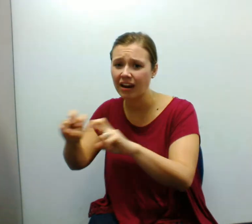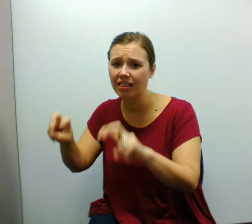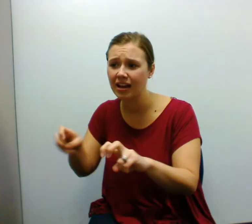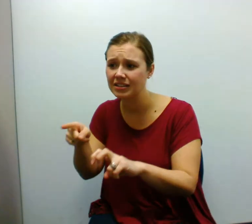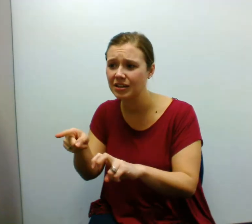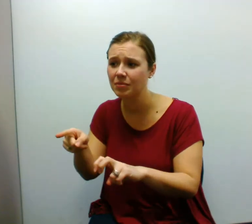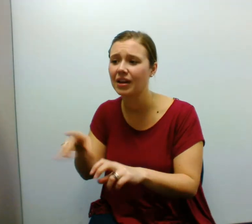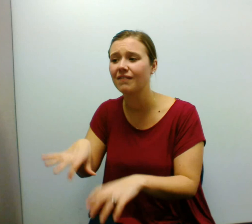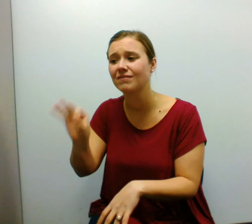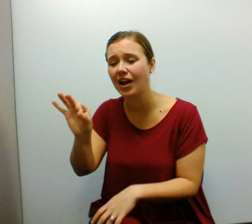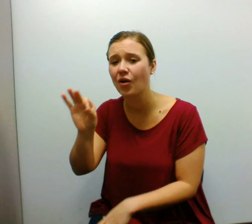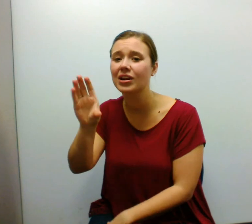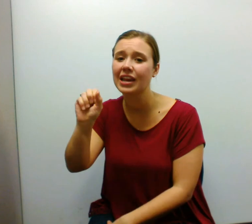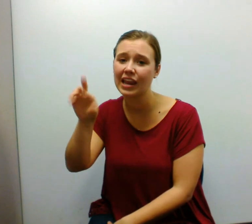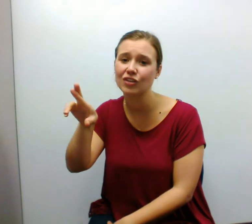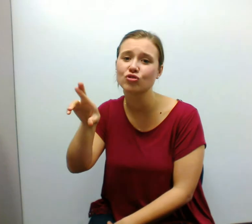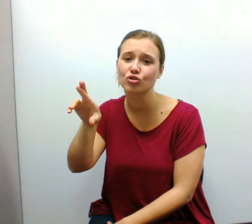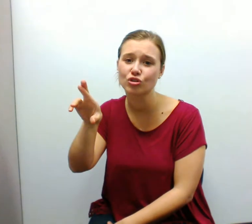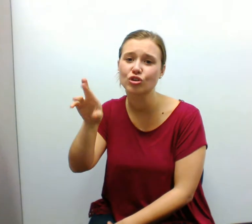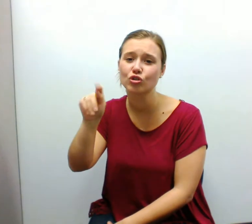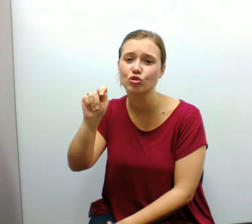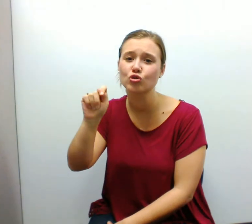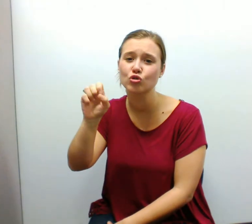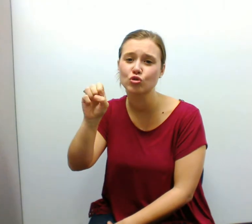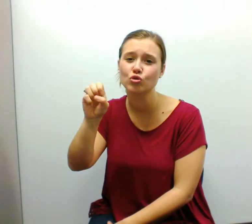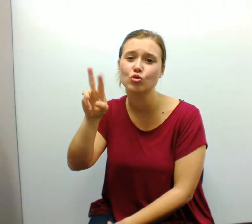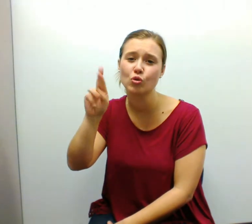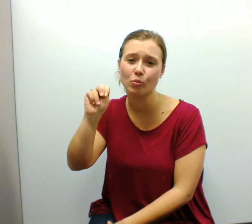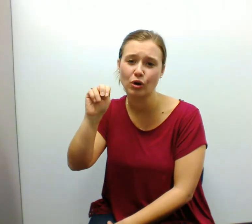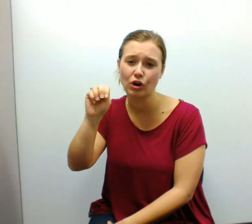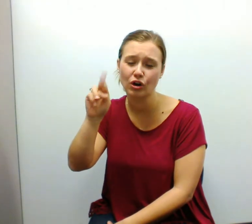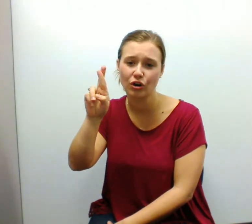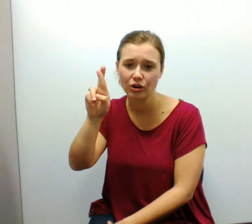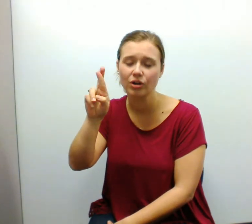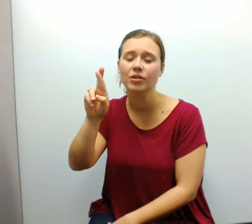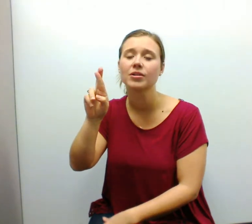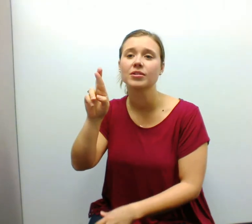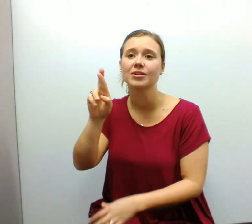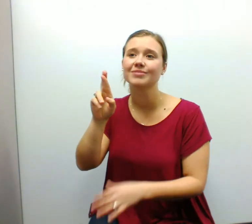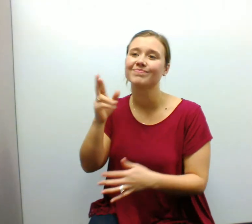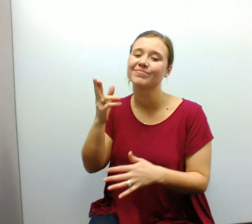malignant. He had planned a trip to Europe, but now he won't be able to go.